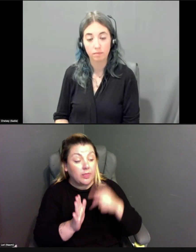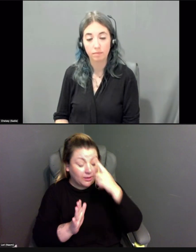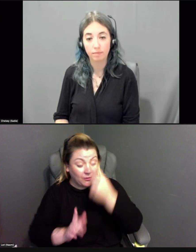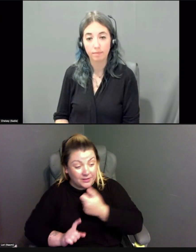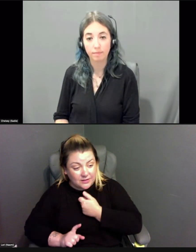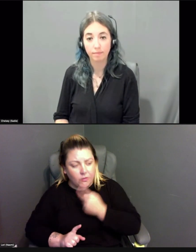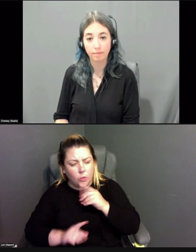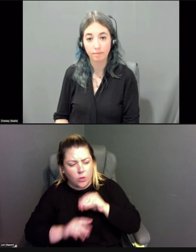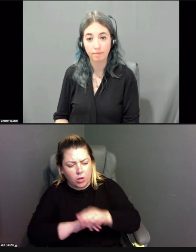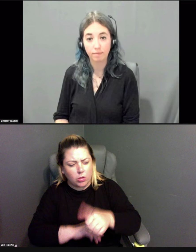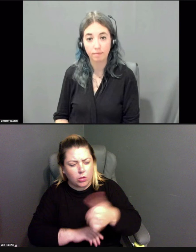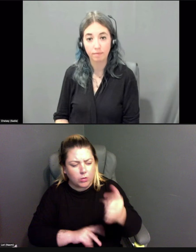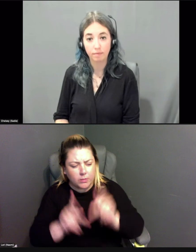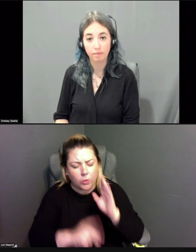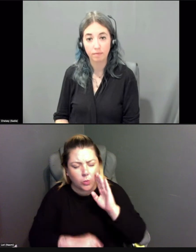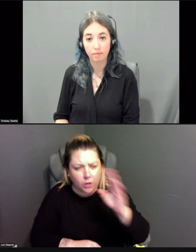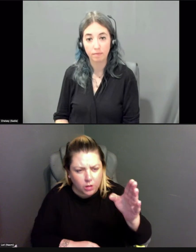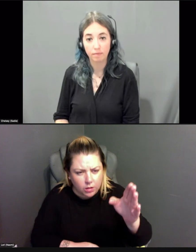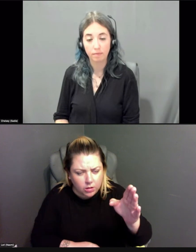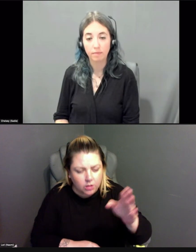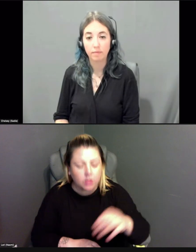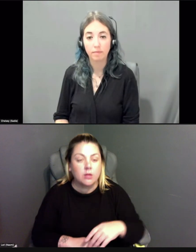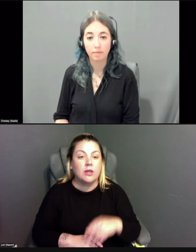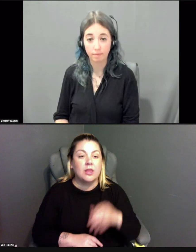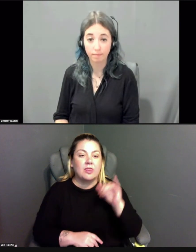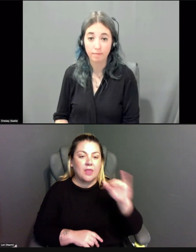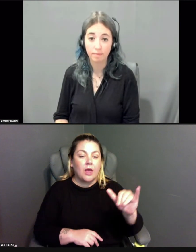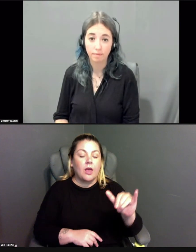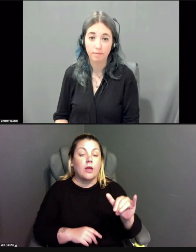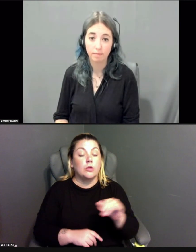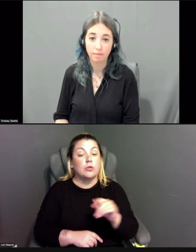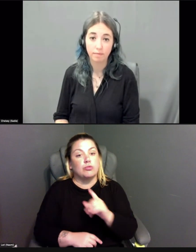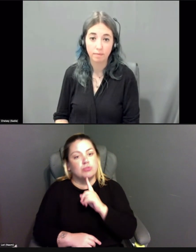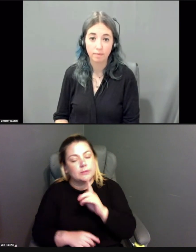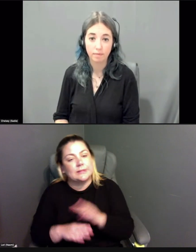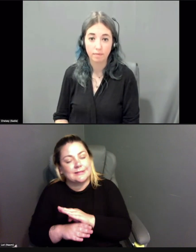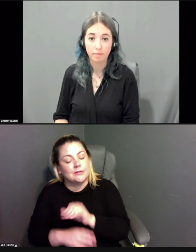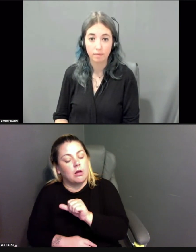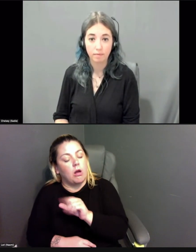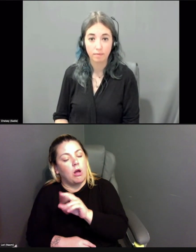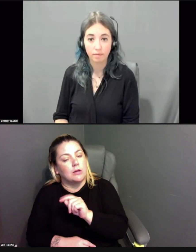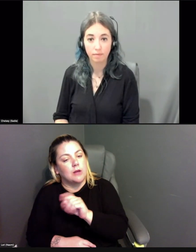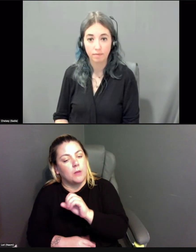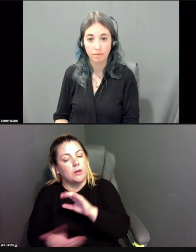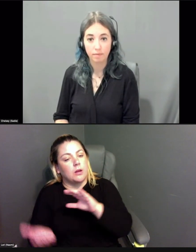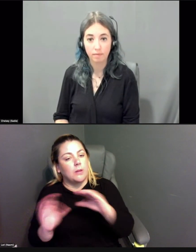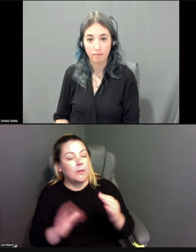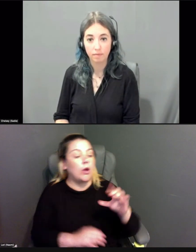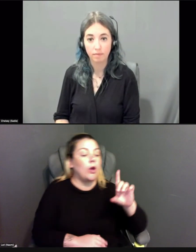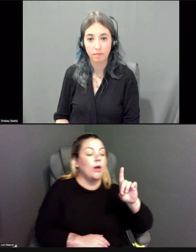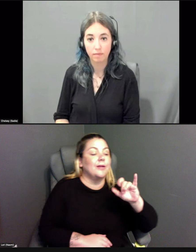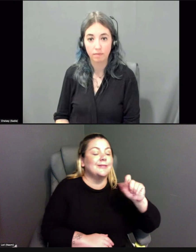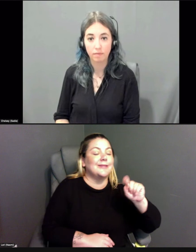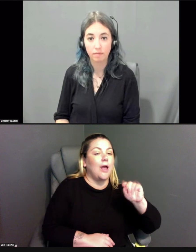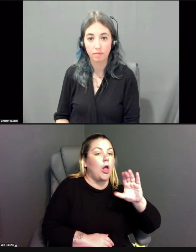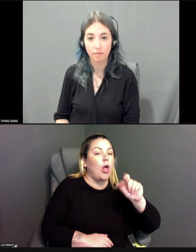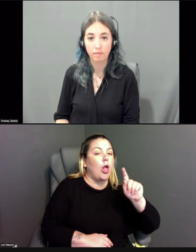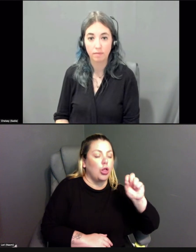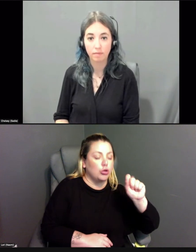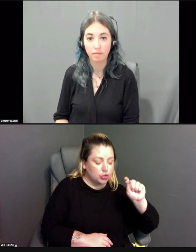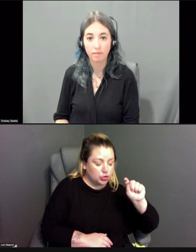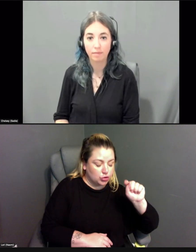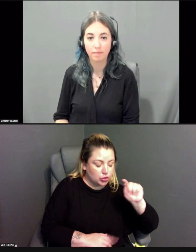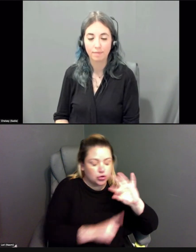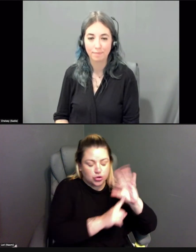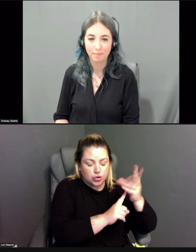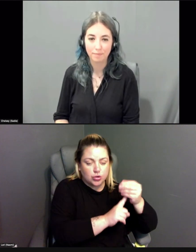like true autonomy versus the diet culture version is the extent to which information and